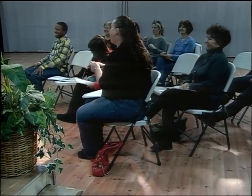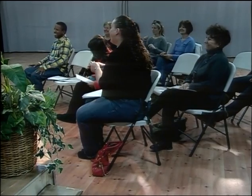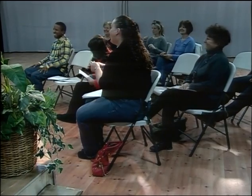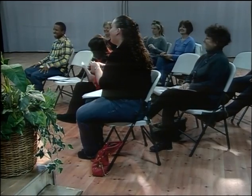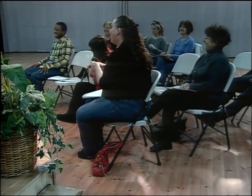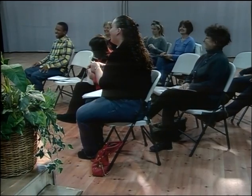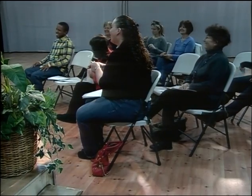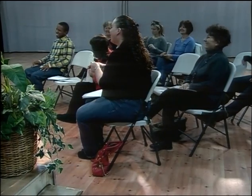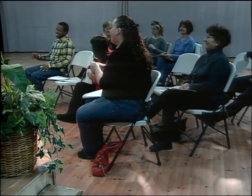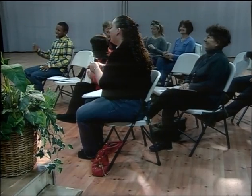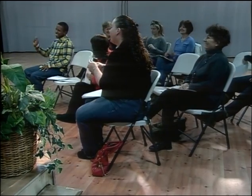So it'd be